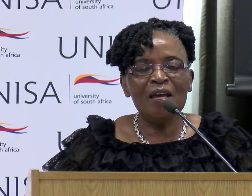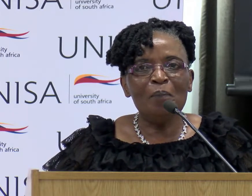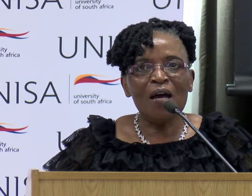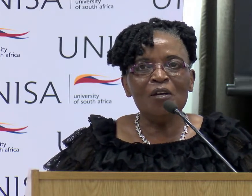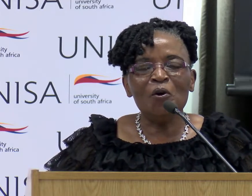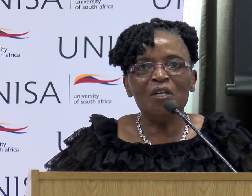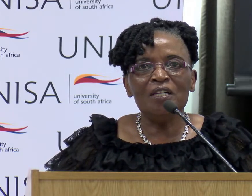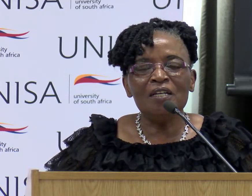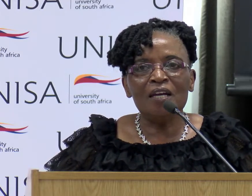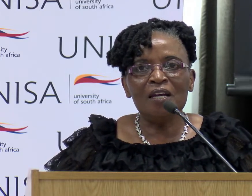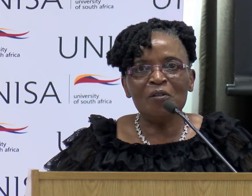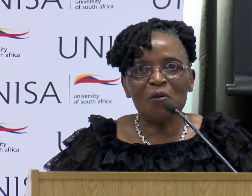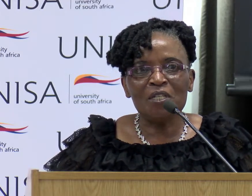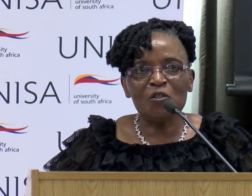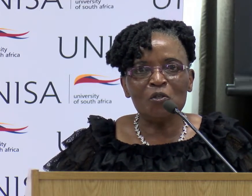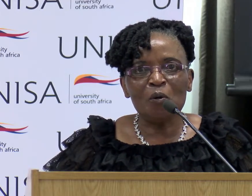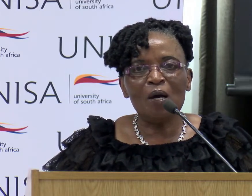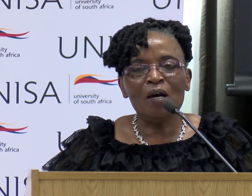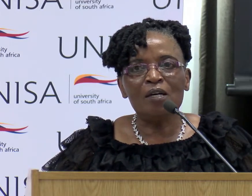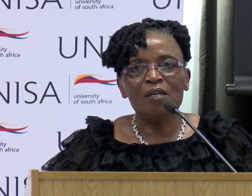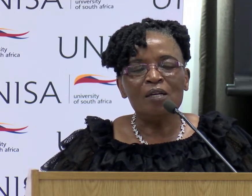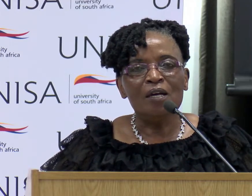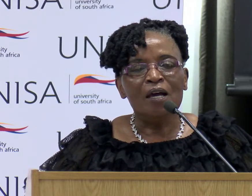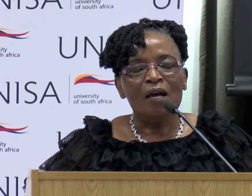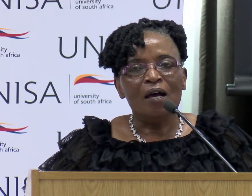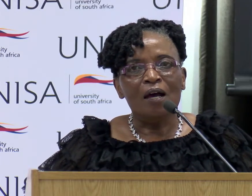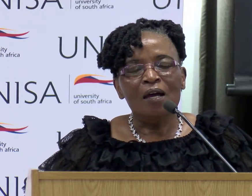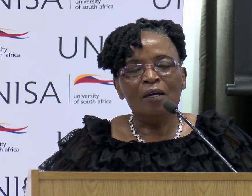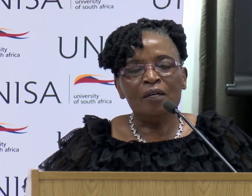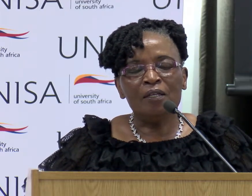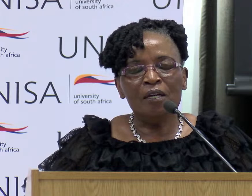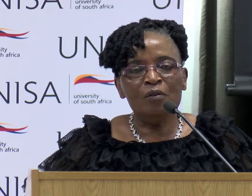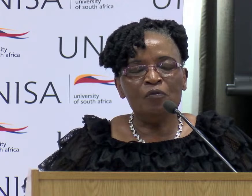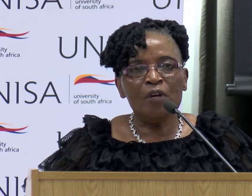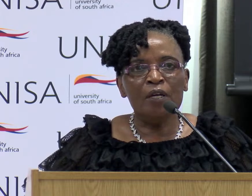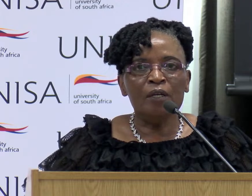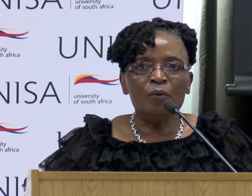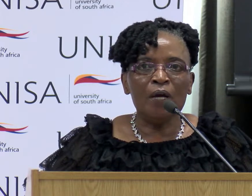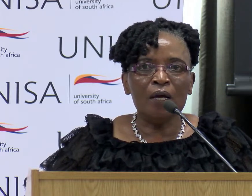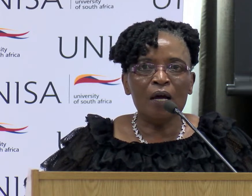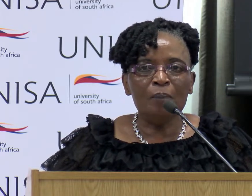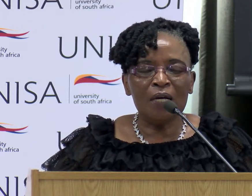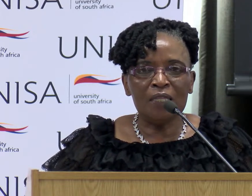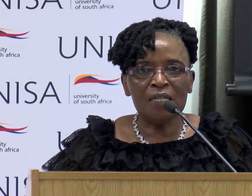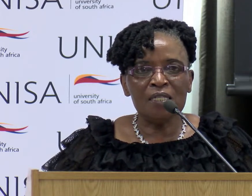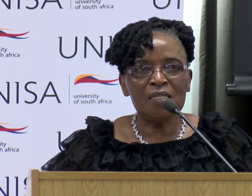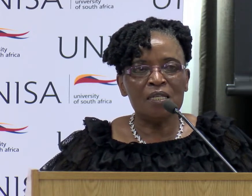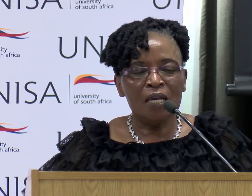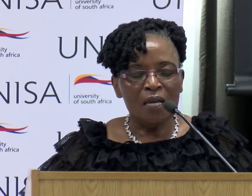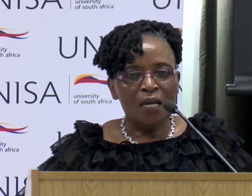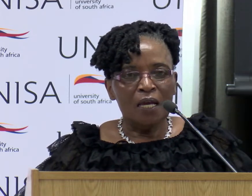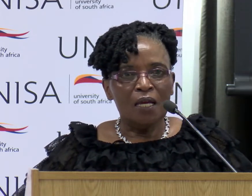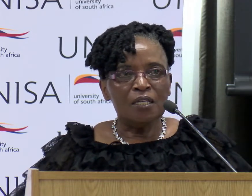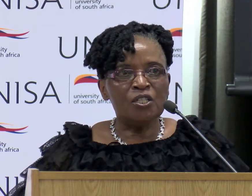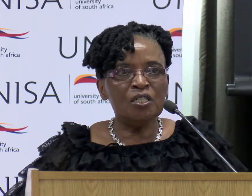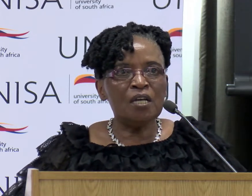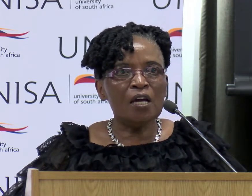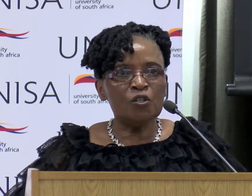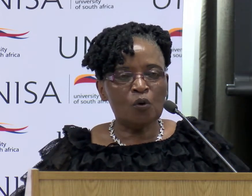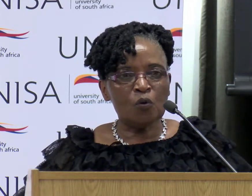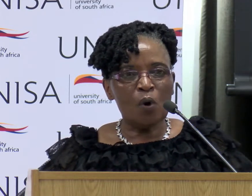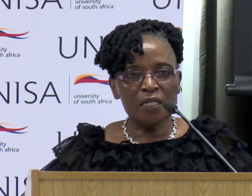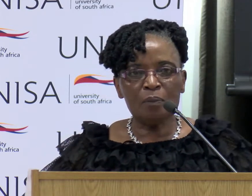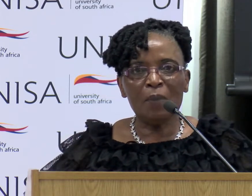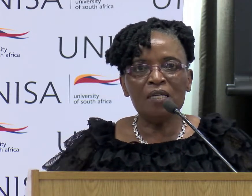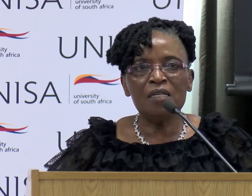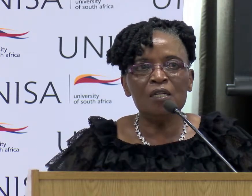As my colleague, Dr. Shoba, gave a welcome address, she